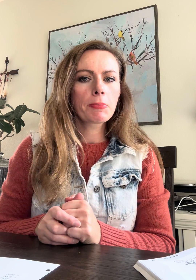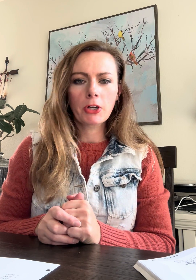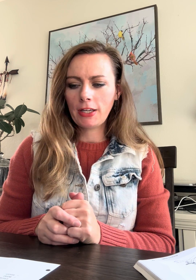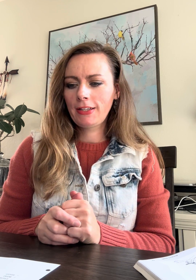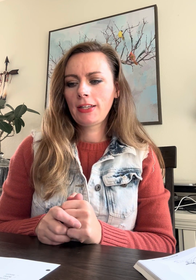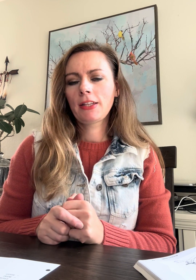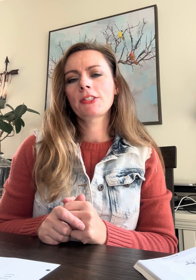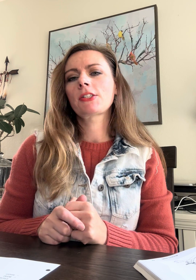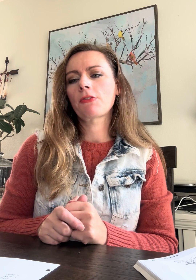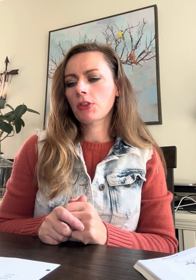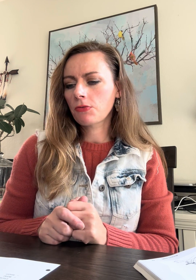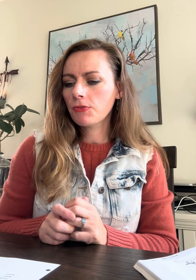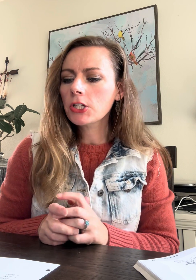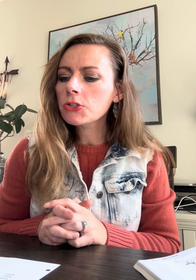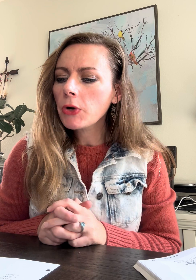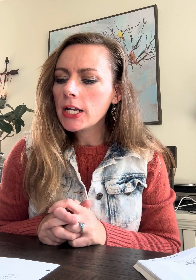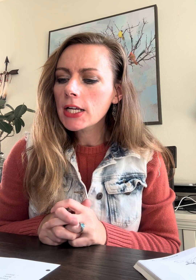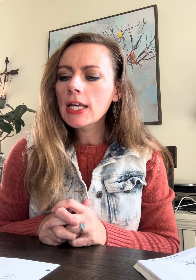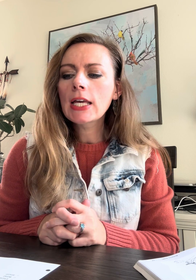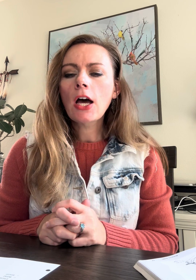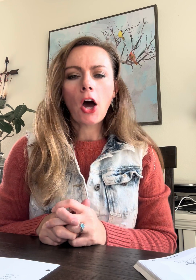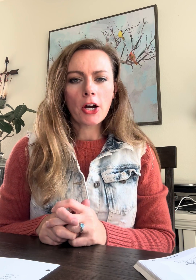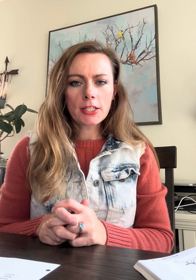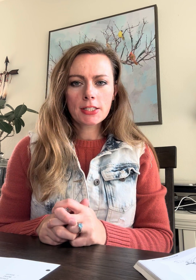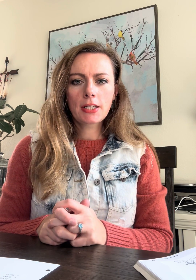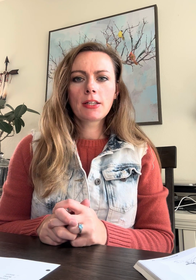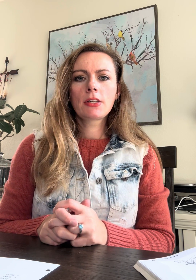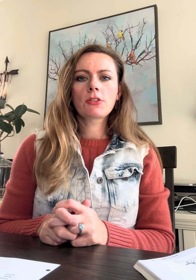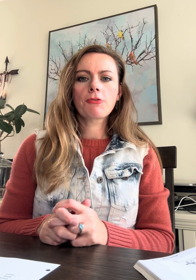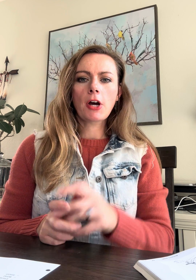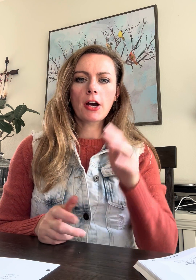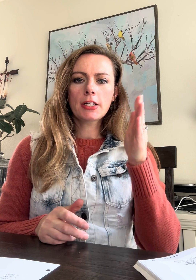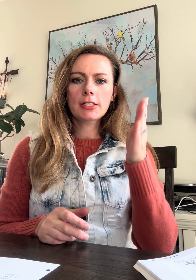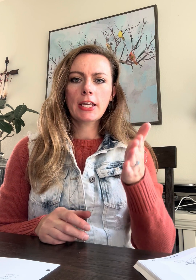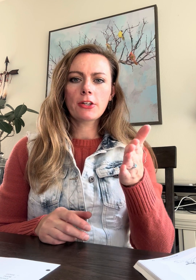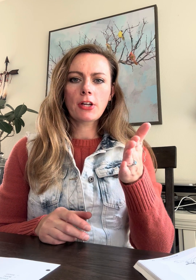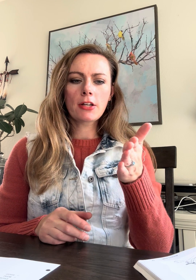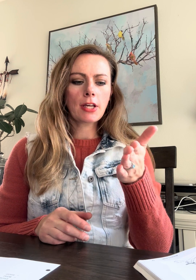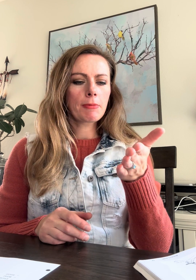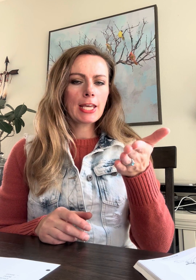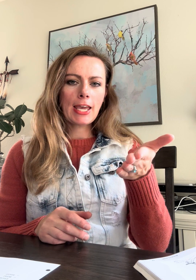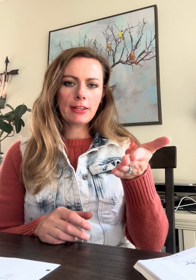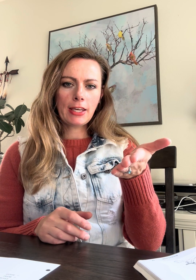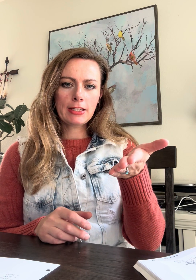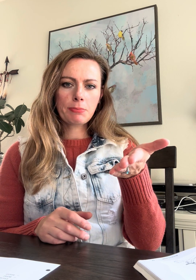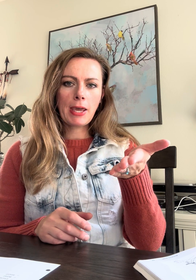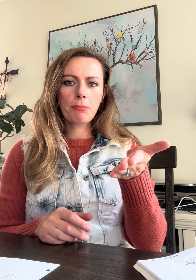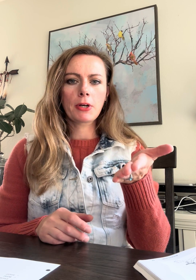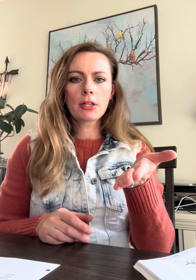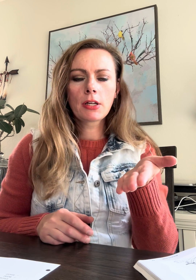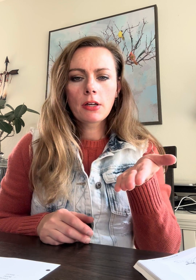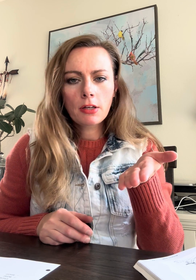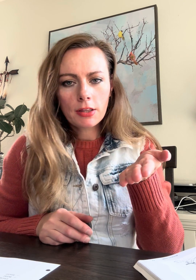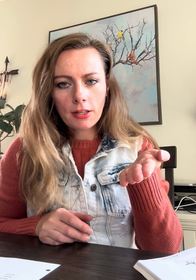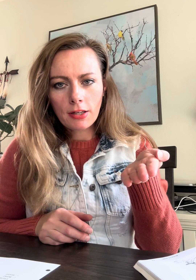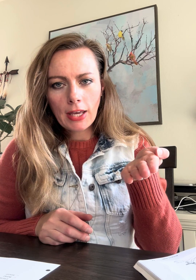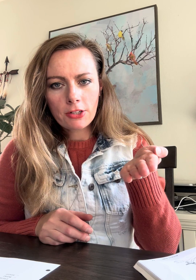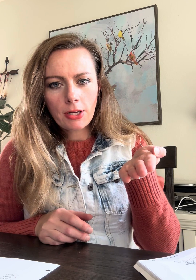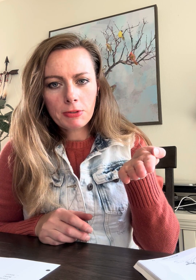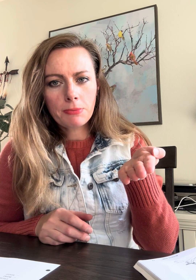book. Let's start with the first one, art. So for art, take your non-dominant hand like it's paper. The hand shape is a